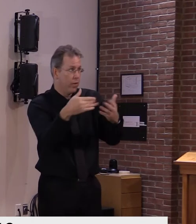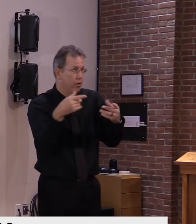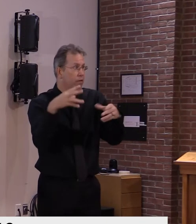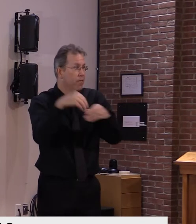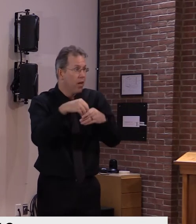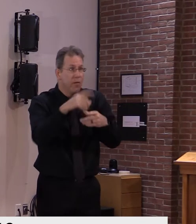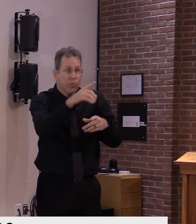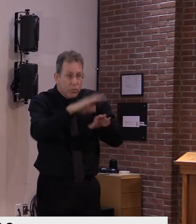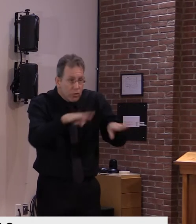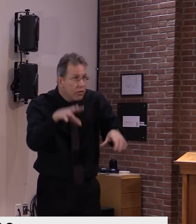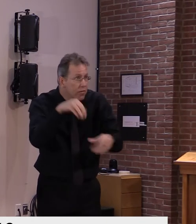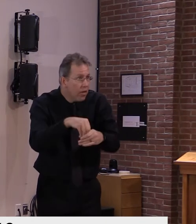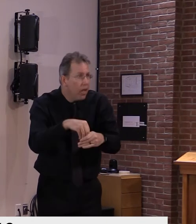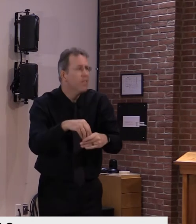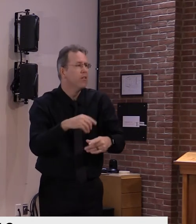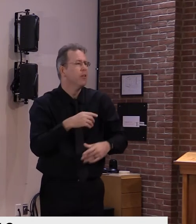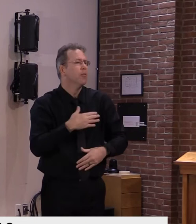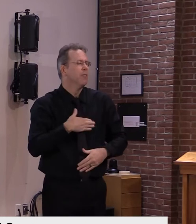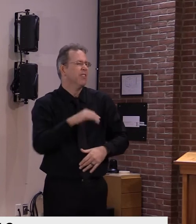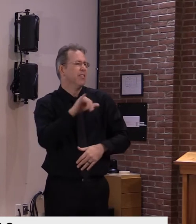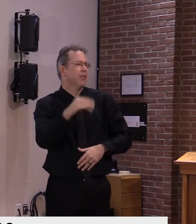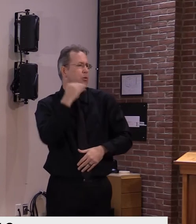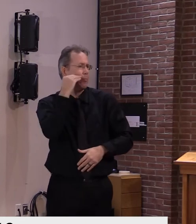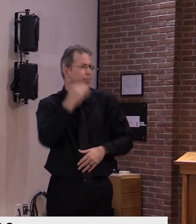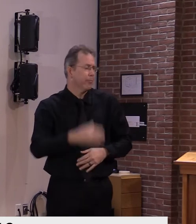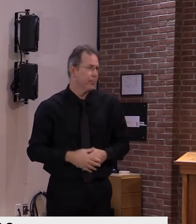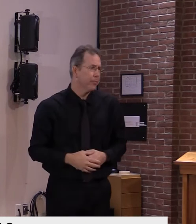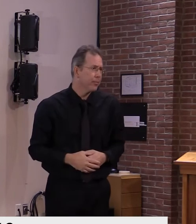Right. But as well, I mean, for those who are listening,